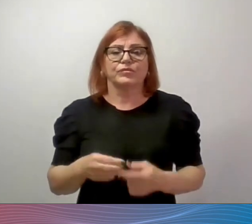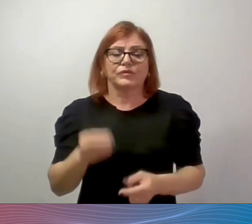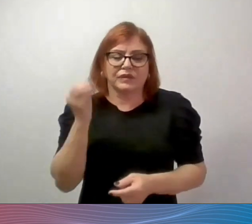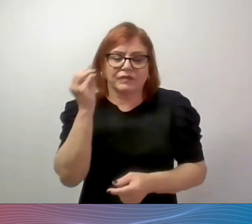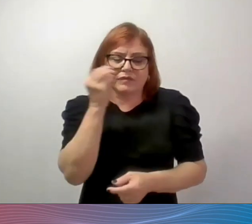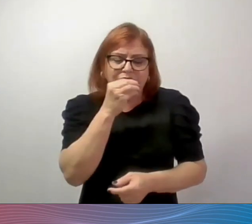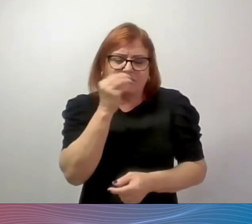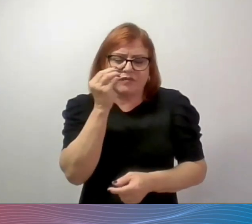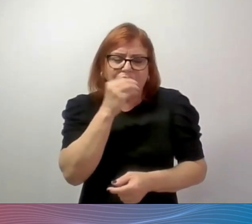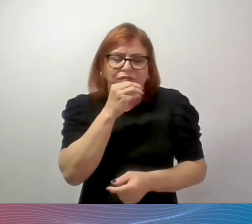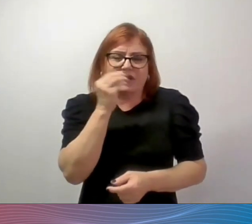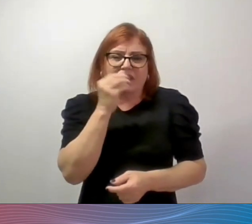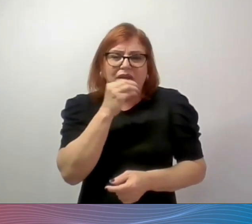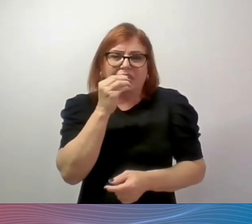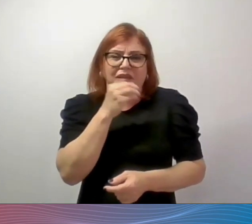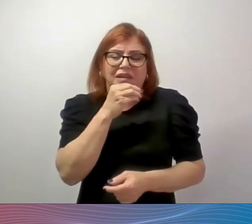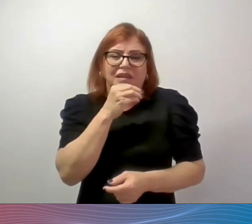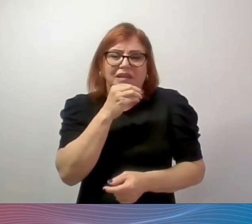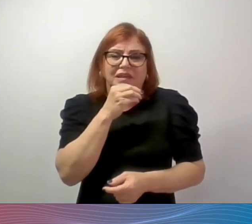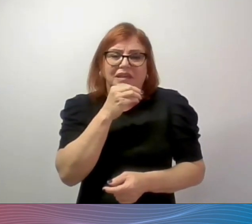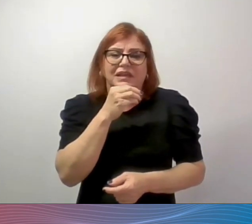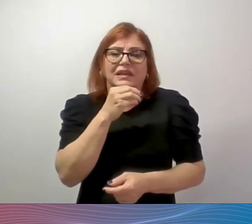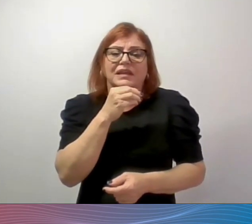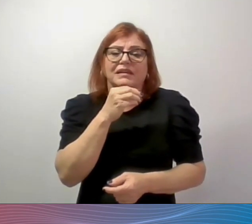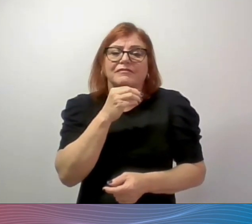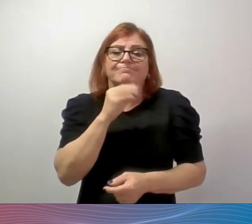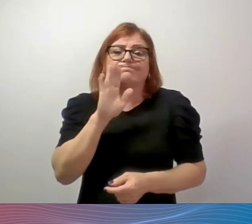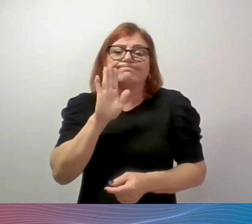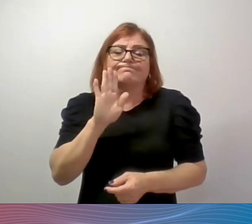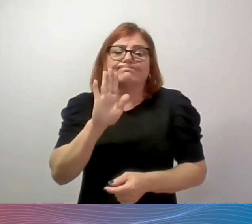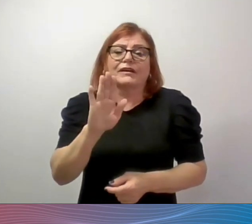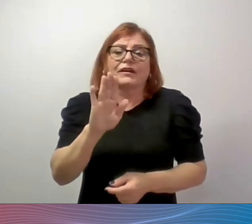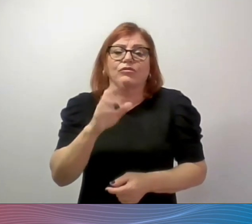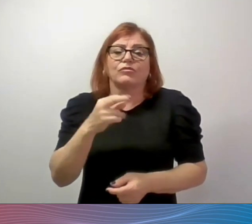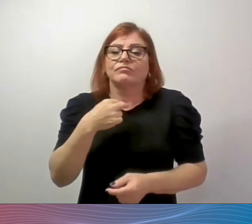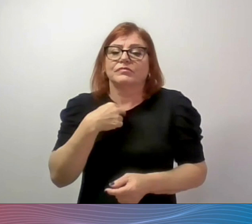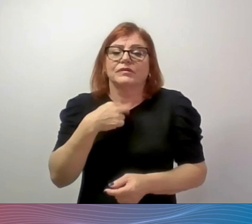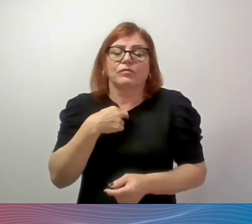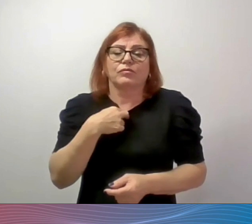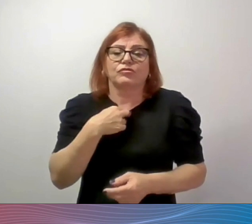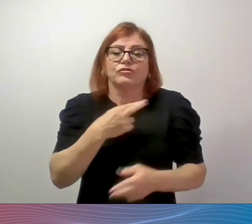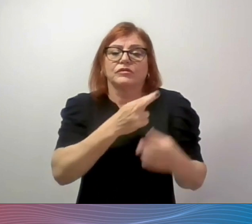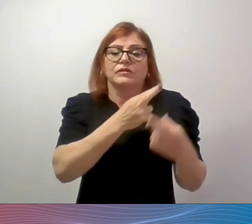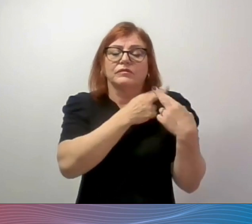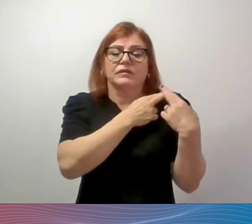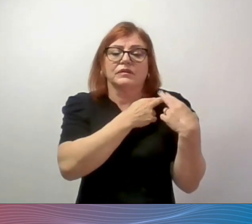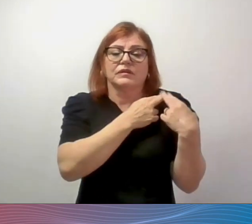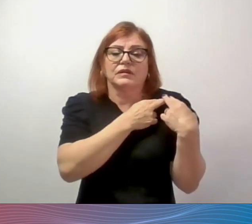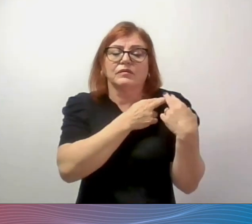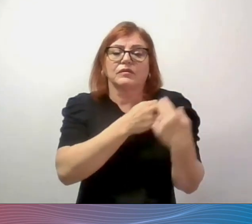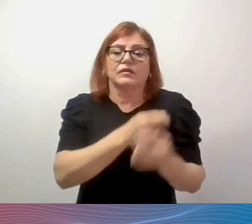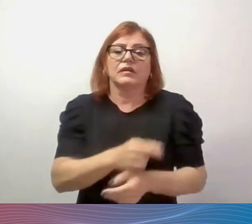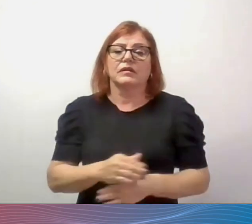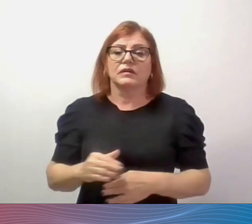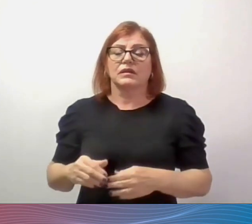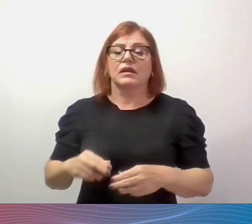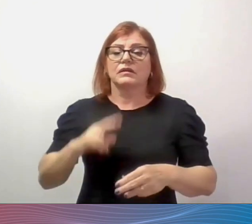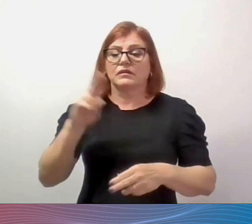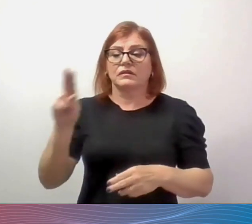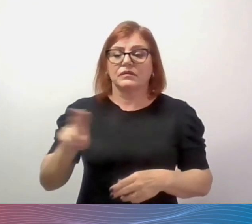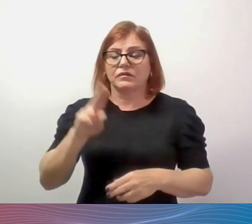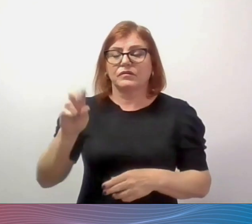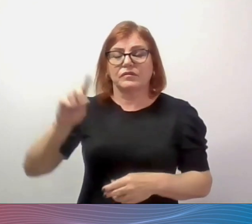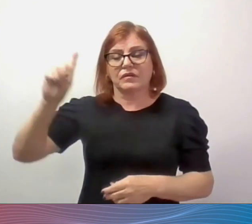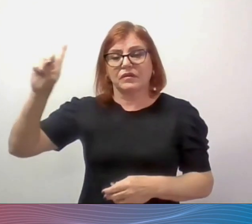maior. We have witnessed some saints who have been useful to the Lord, but because of this